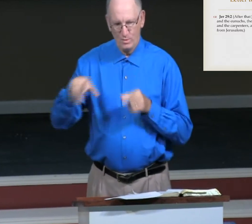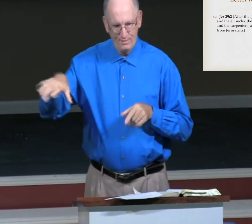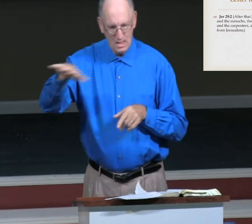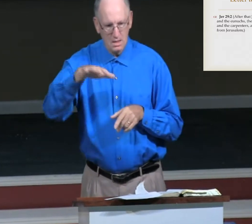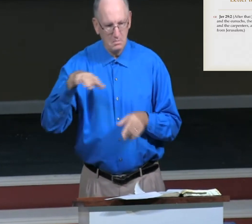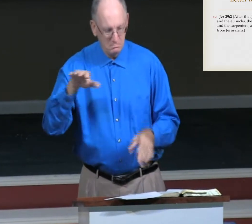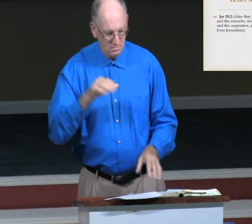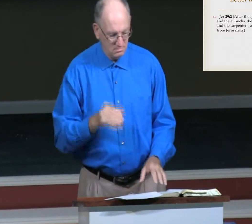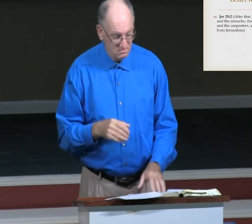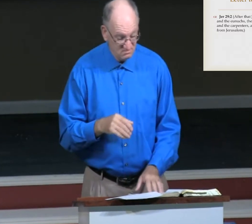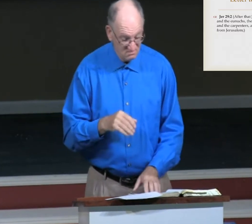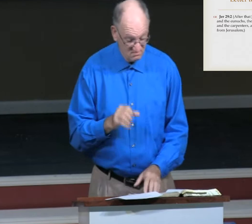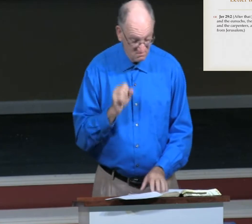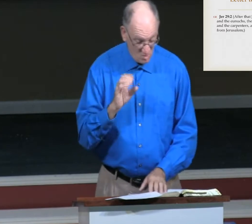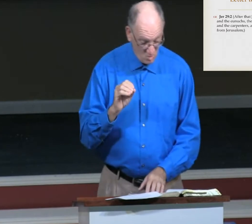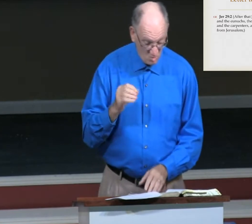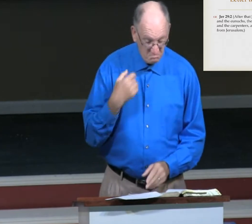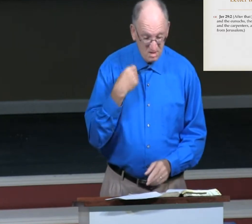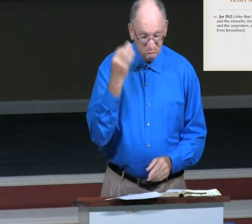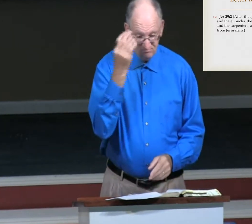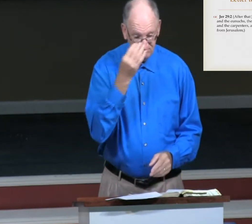that Jeremiah had sent the letter to.